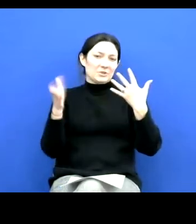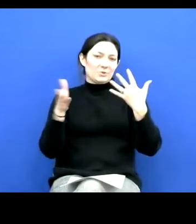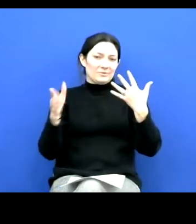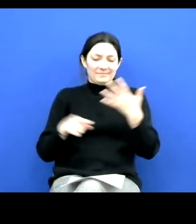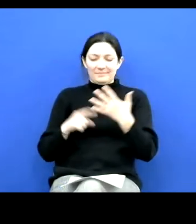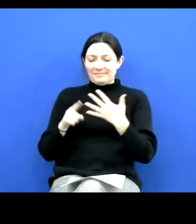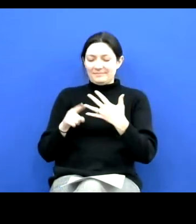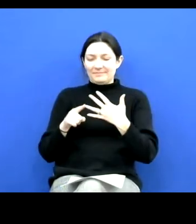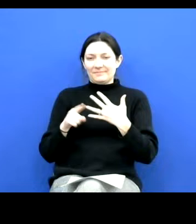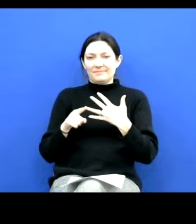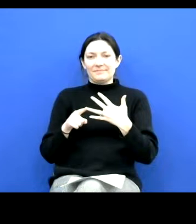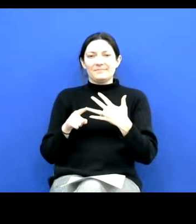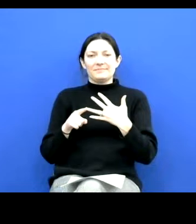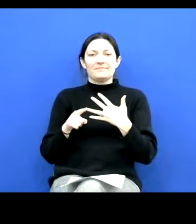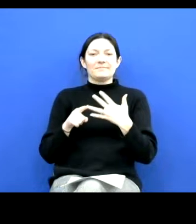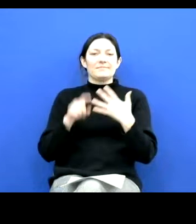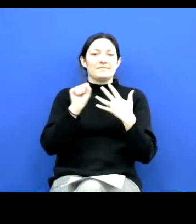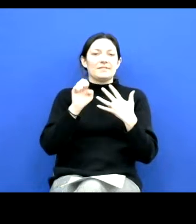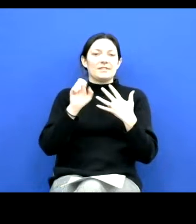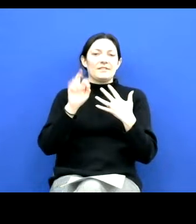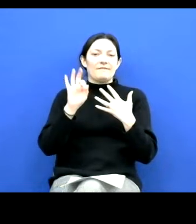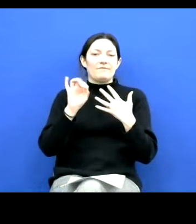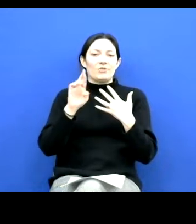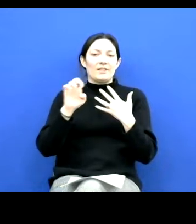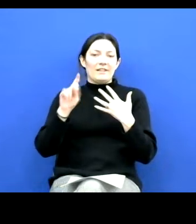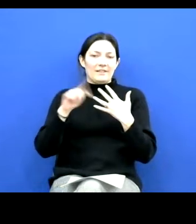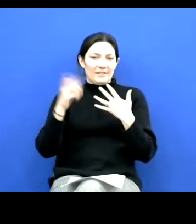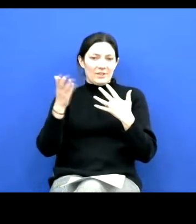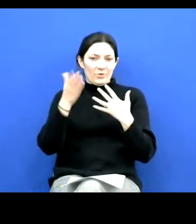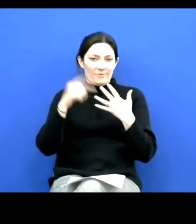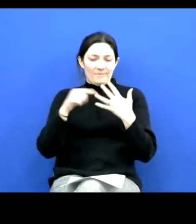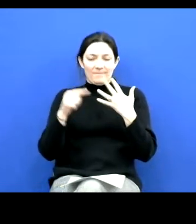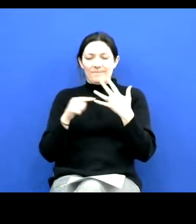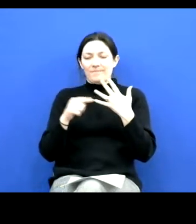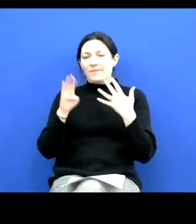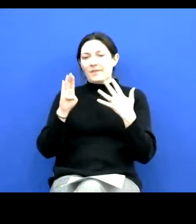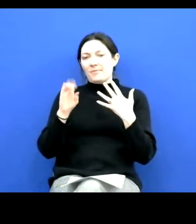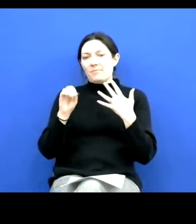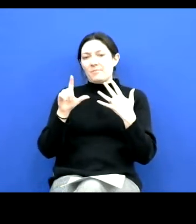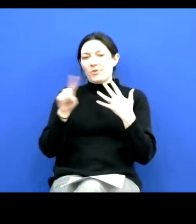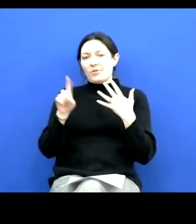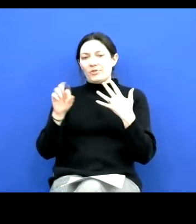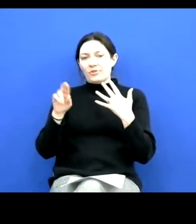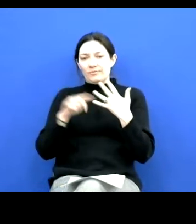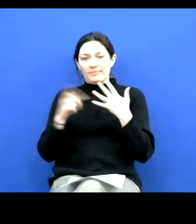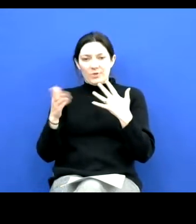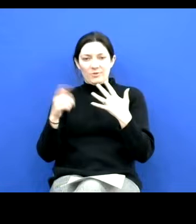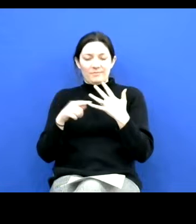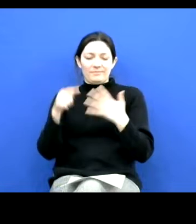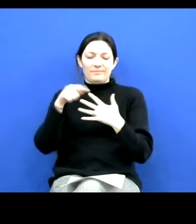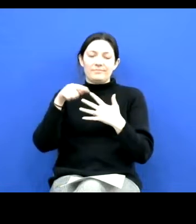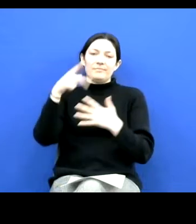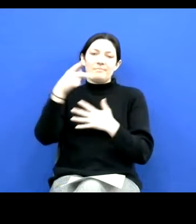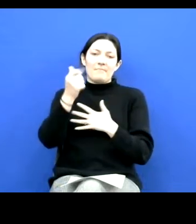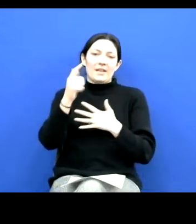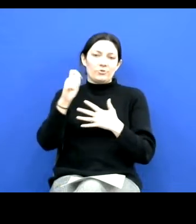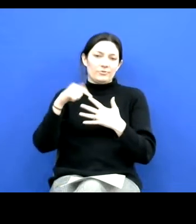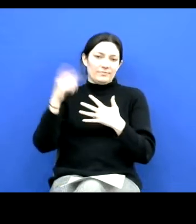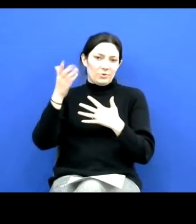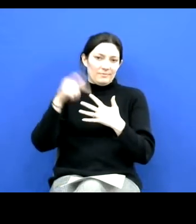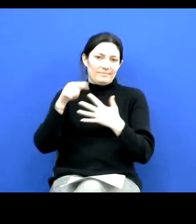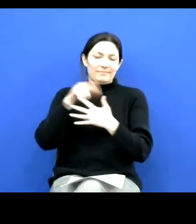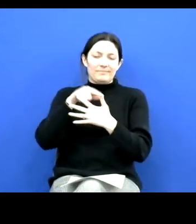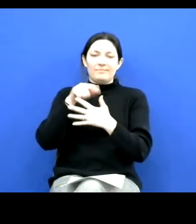roll. Councilmember Safranek, Here. Councilmember Bolsner, Here. Councilmember Page,